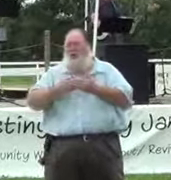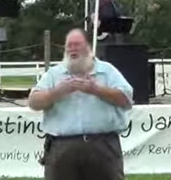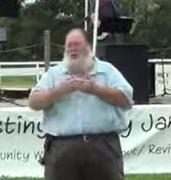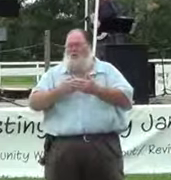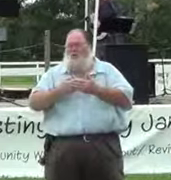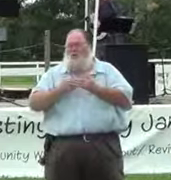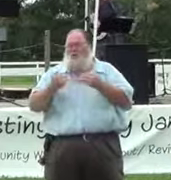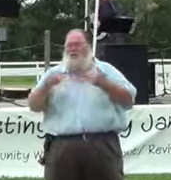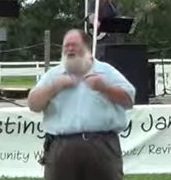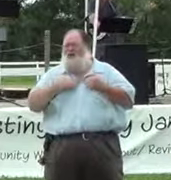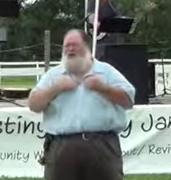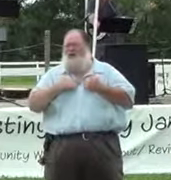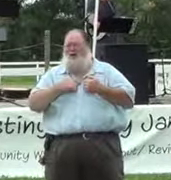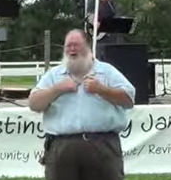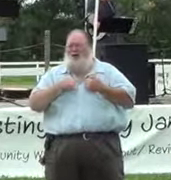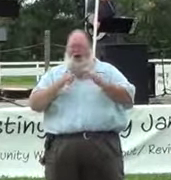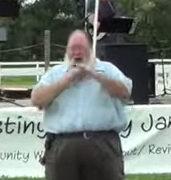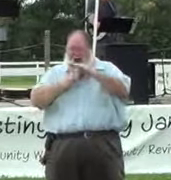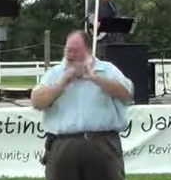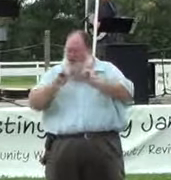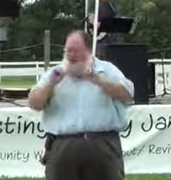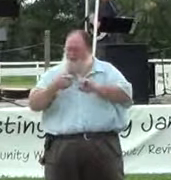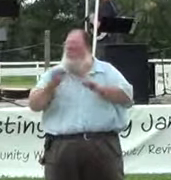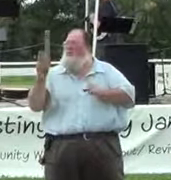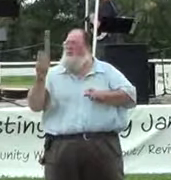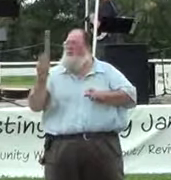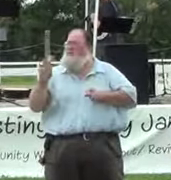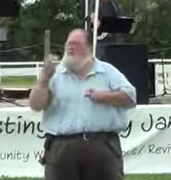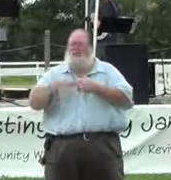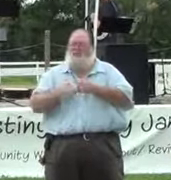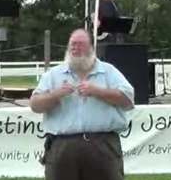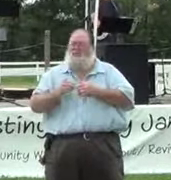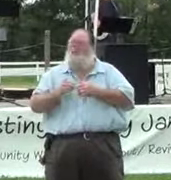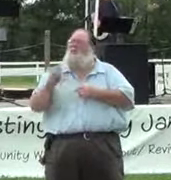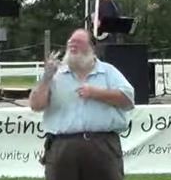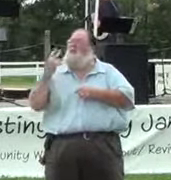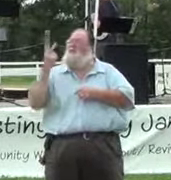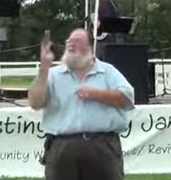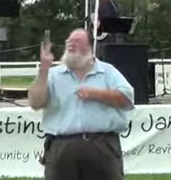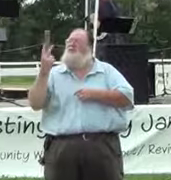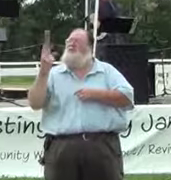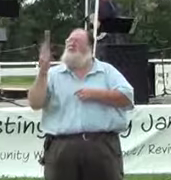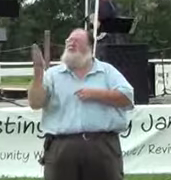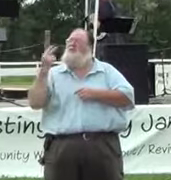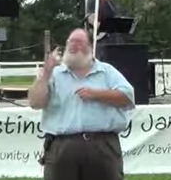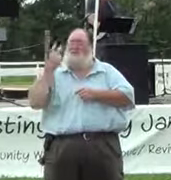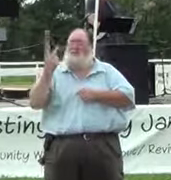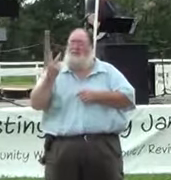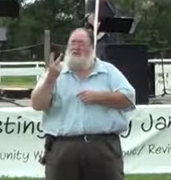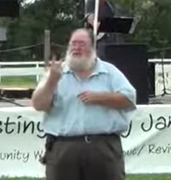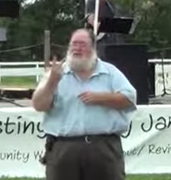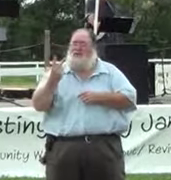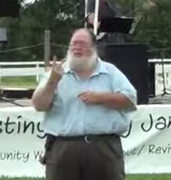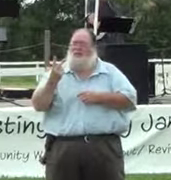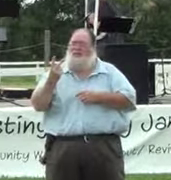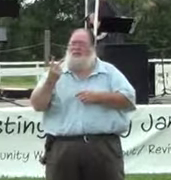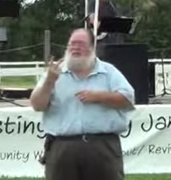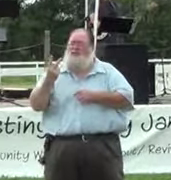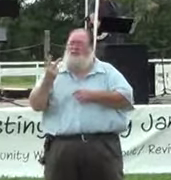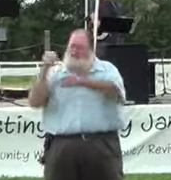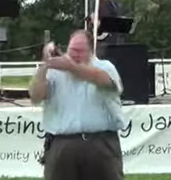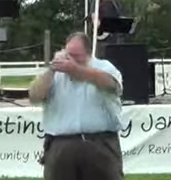from anything. Everything's exposed to you. So help us lay it at your